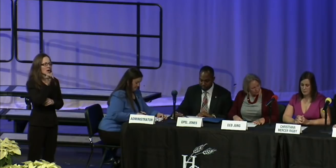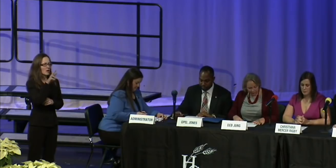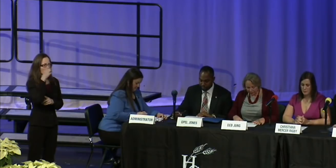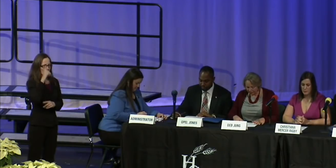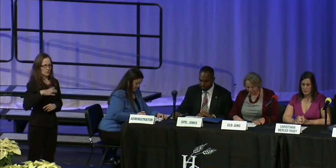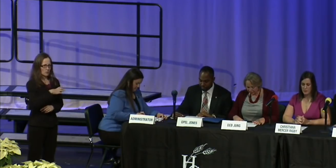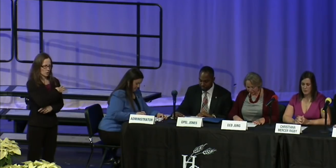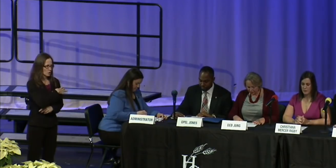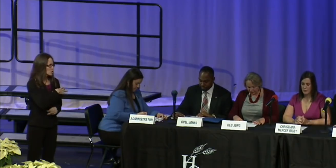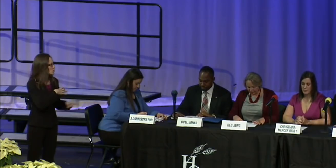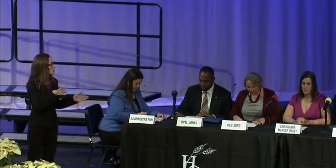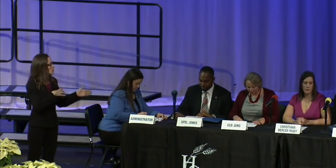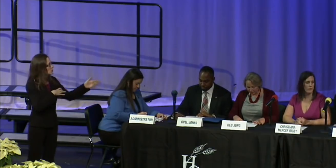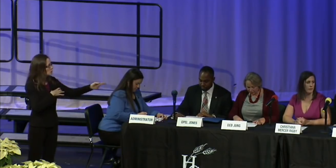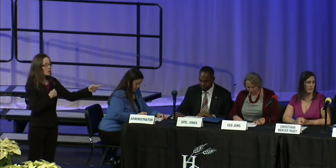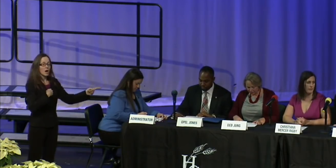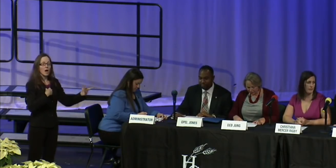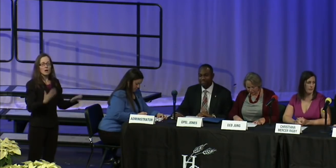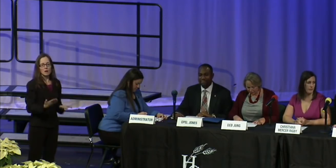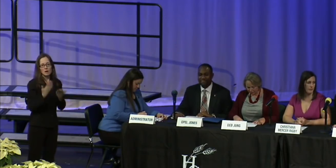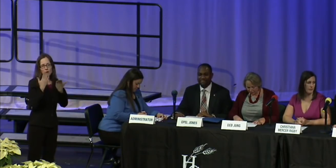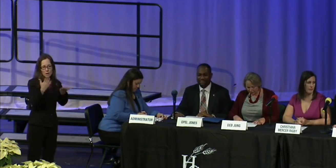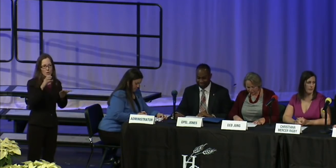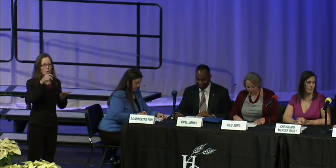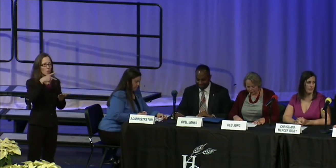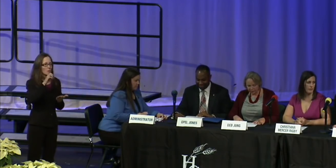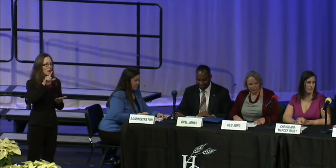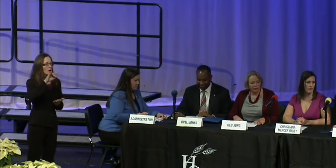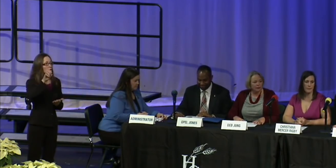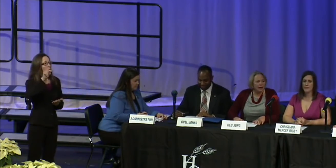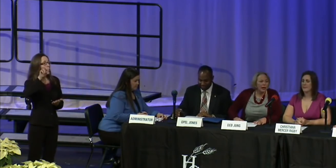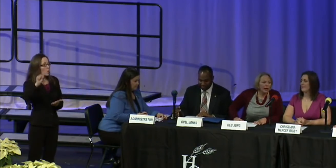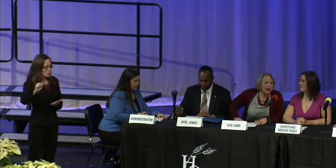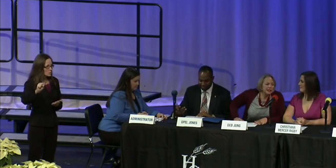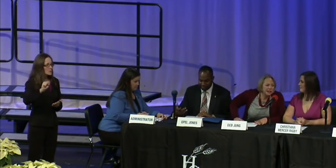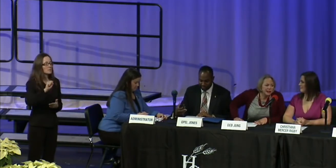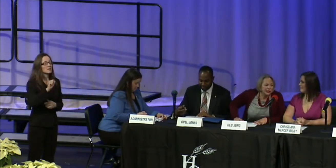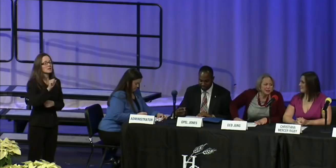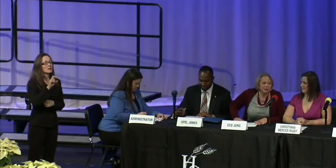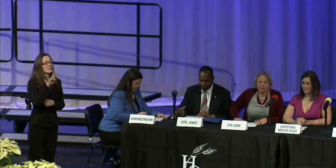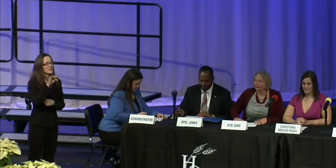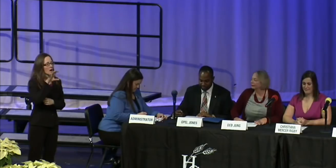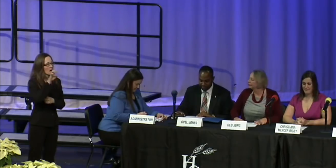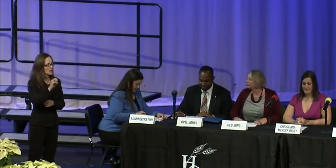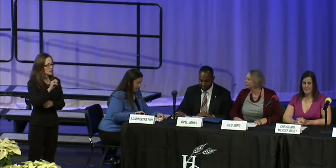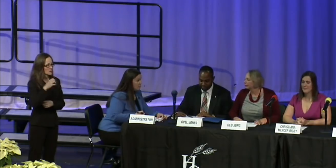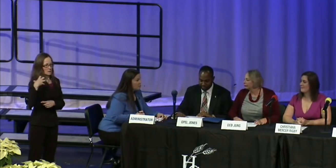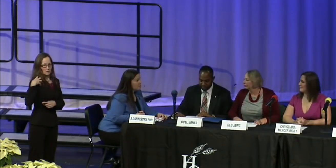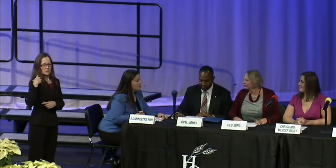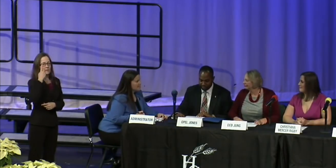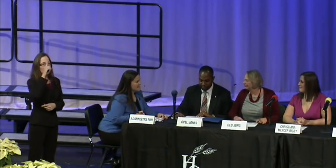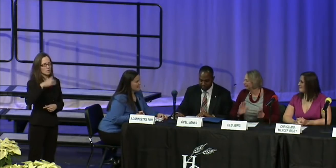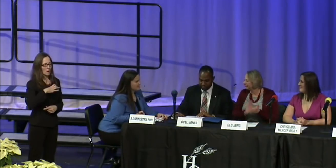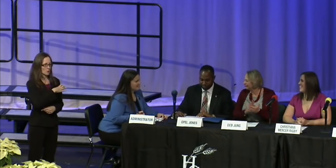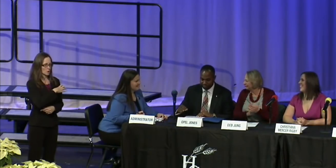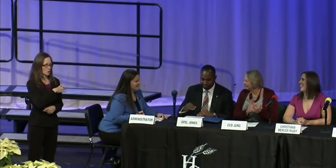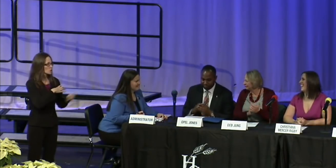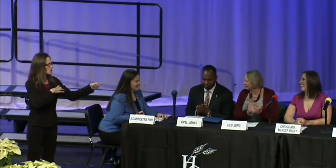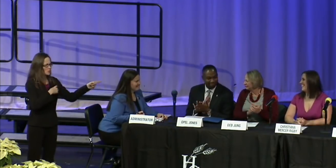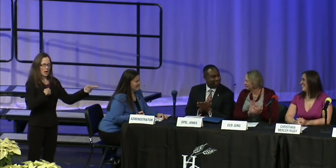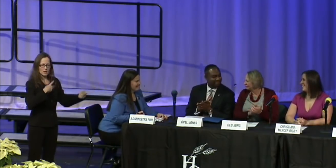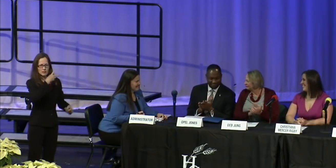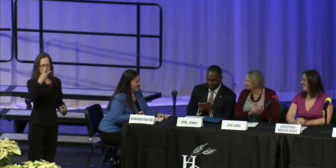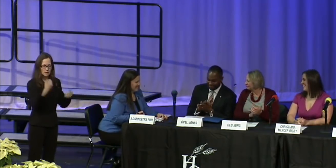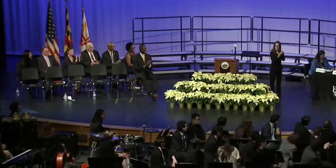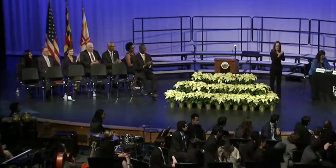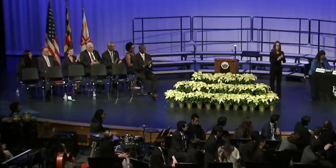I nominate Opel Jones to be vice chairperson of the county council. And I second. Ms.